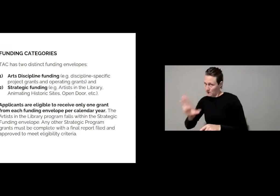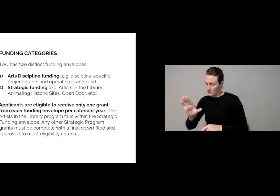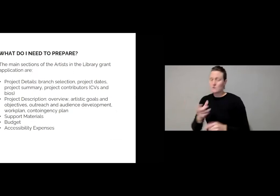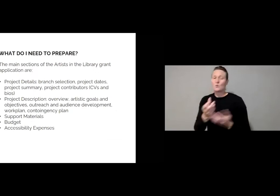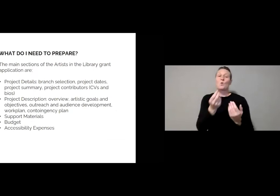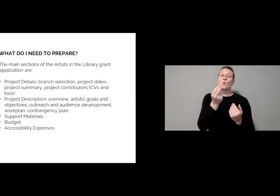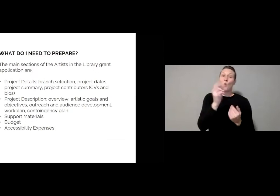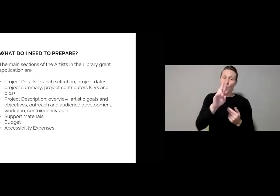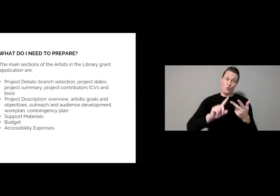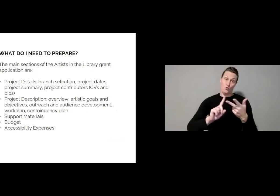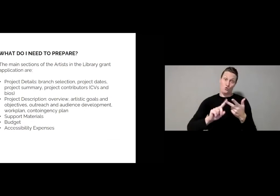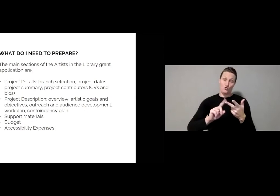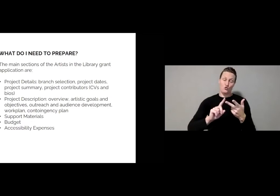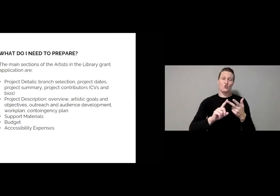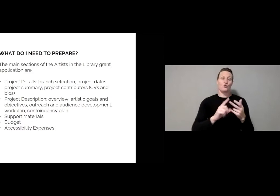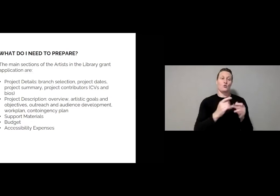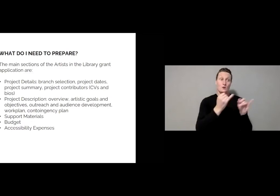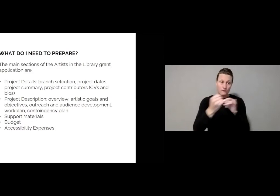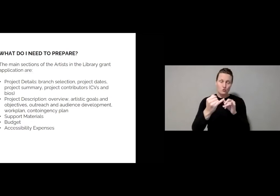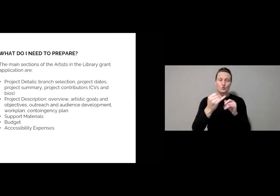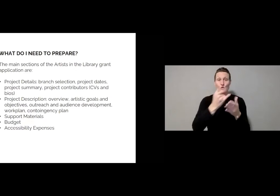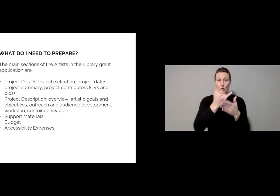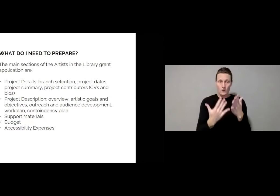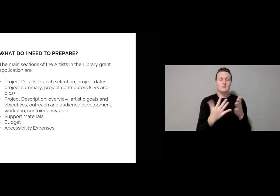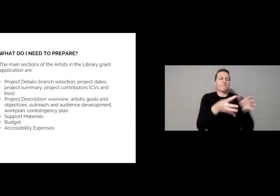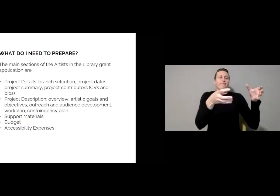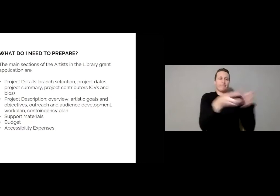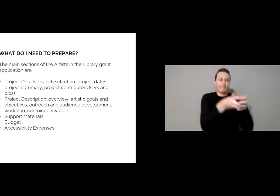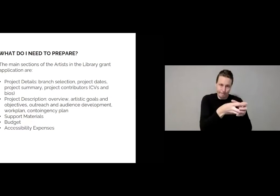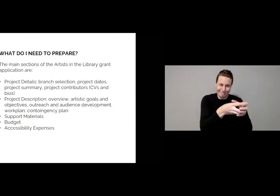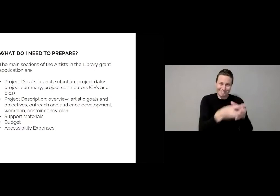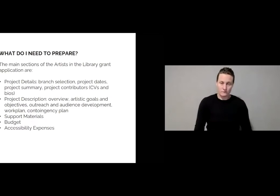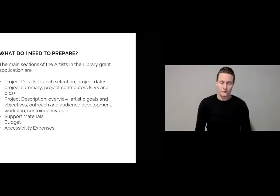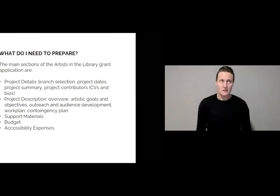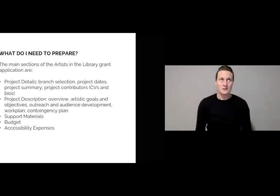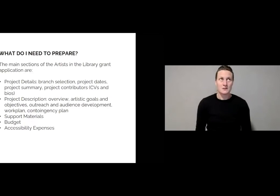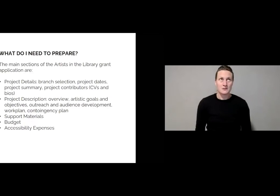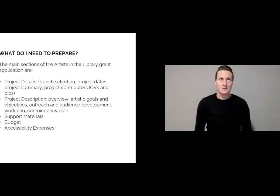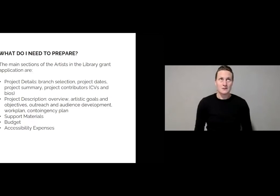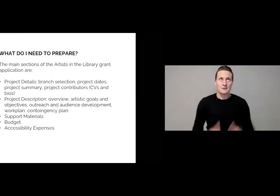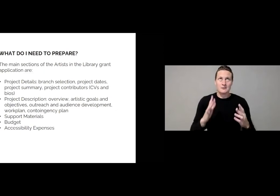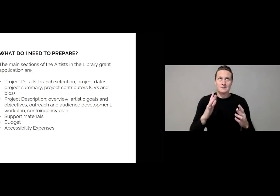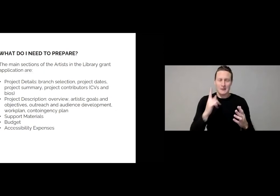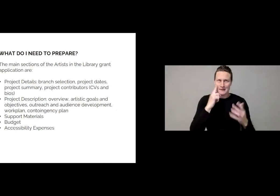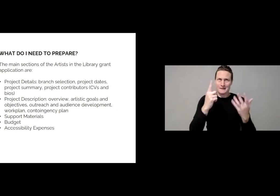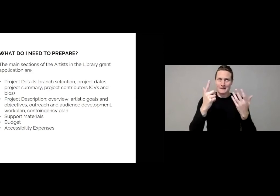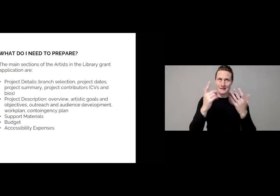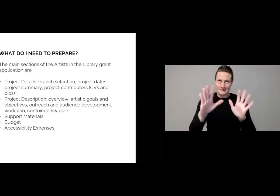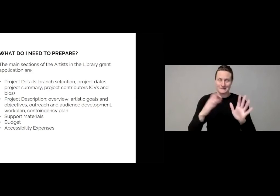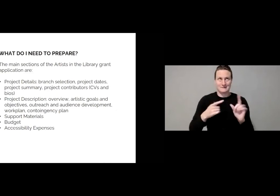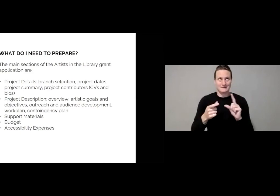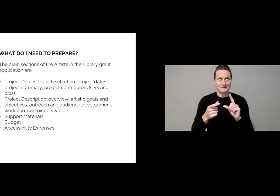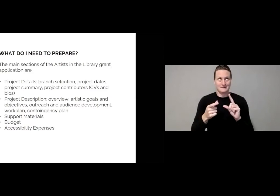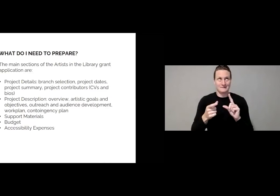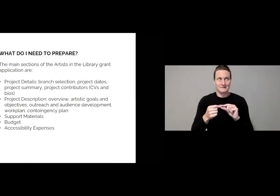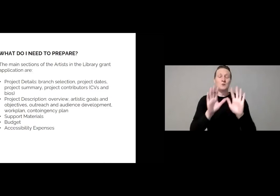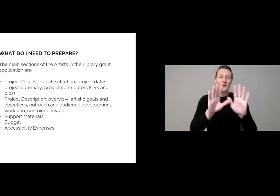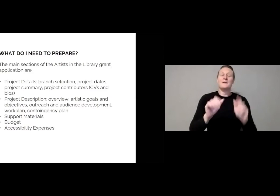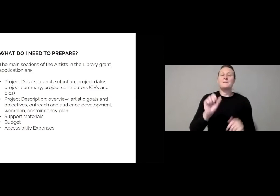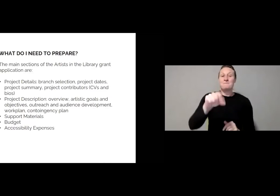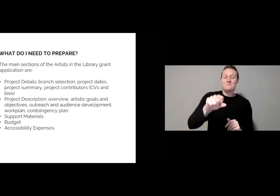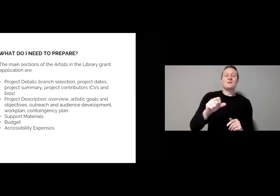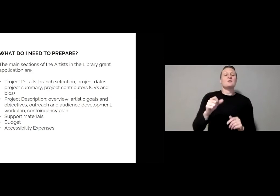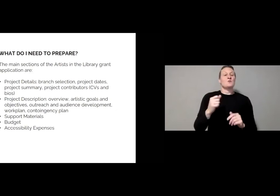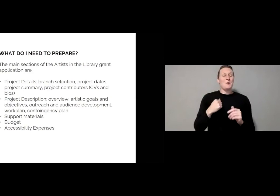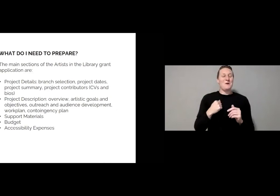yeah, that's all I need to say about that. So I wanted to just go through what is